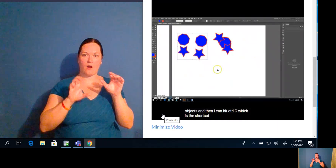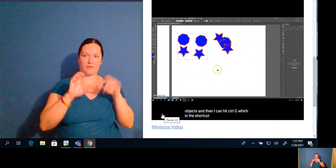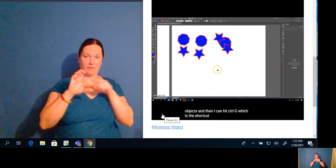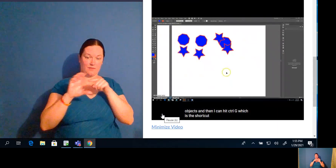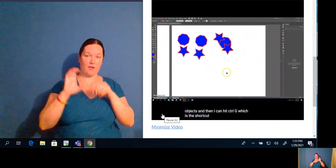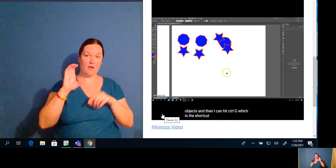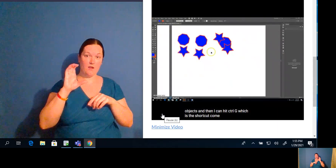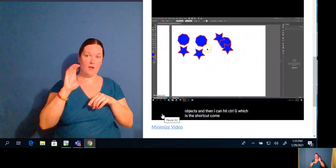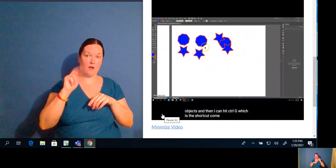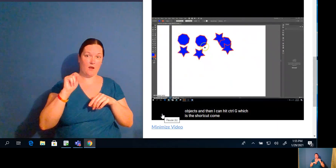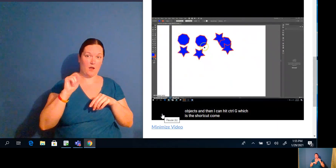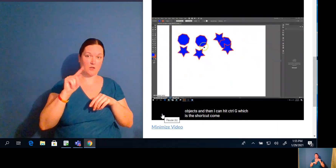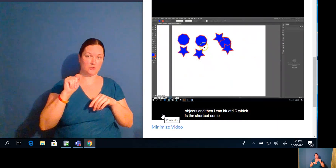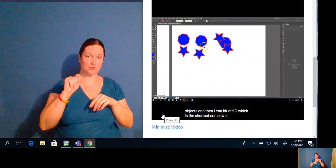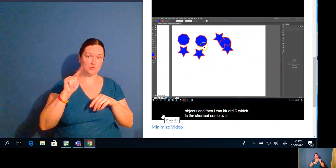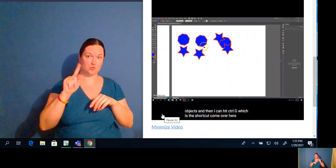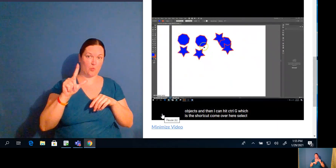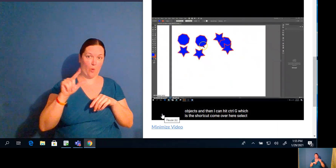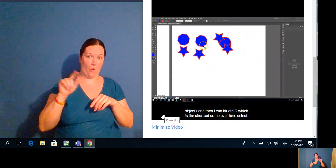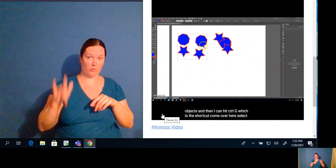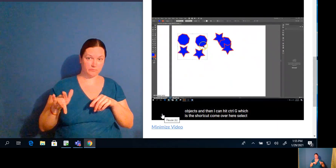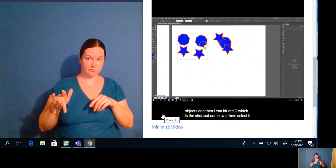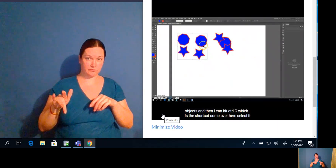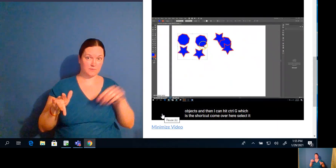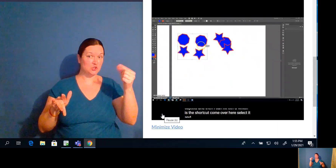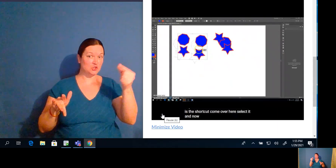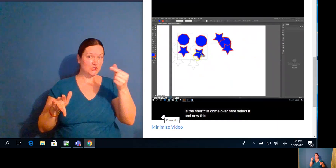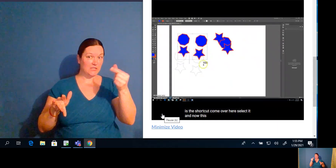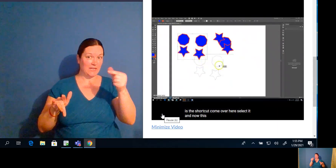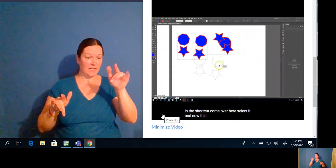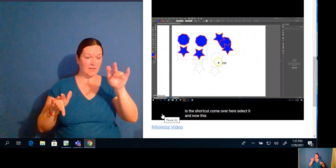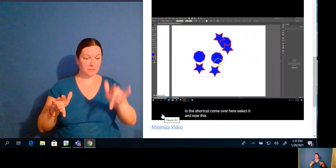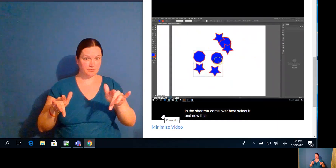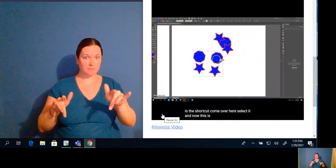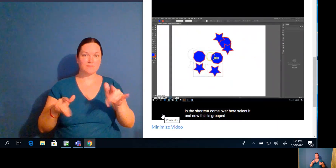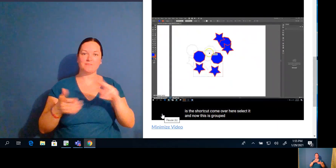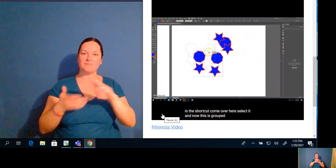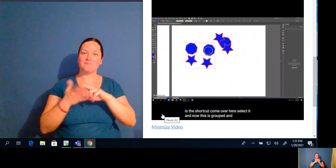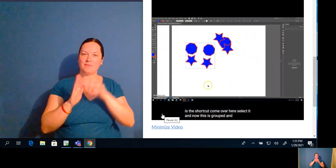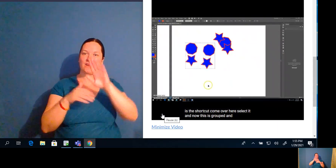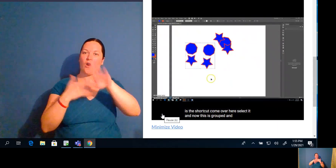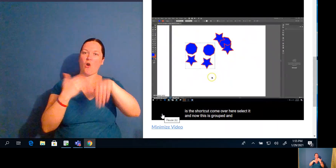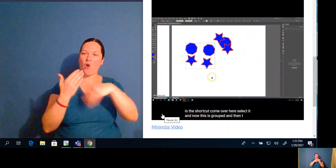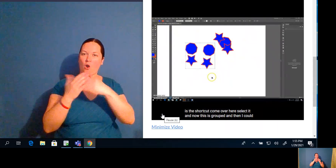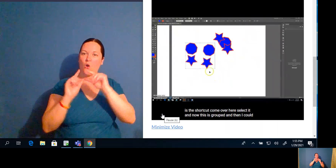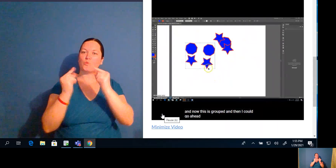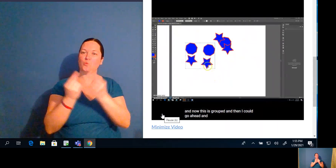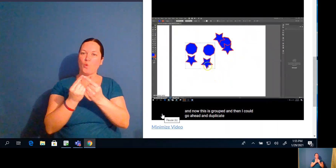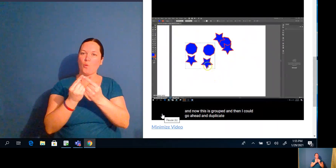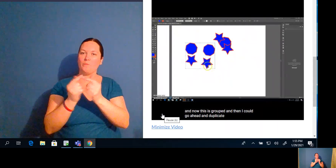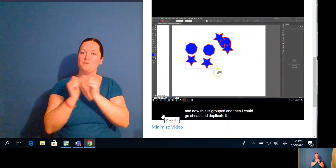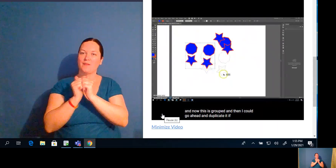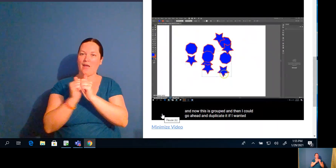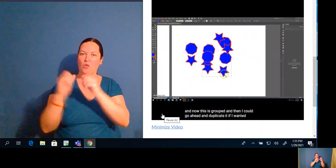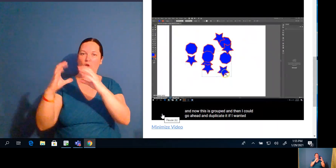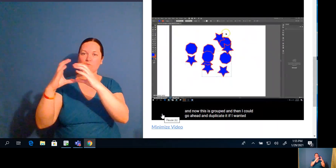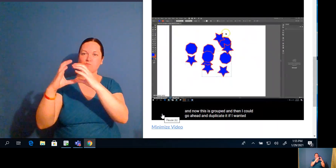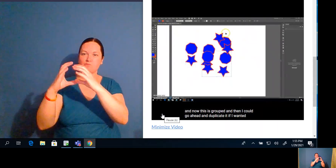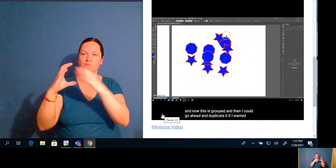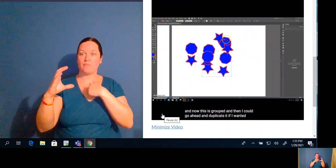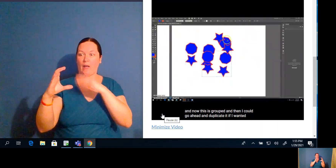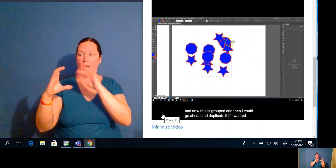which is the shortcut. Come over here, select it, and now this is grouped. And then I could go ahead and duplicate